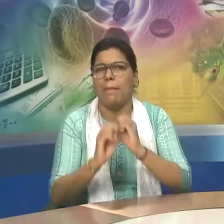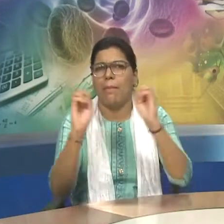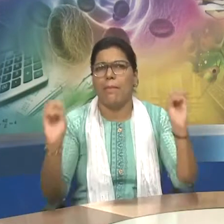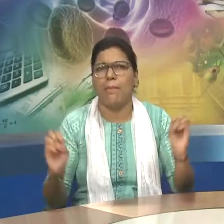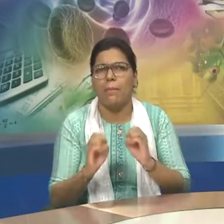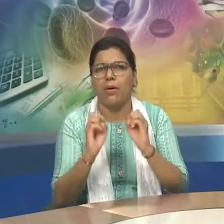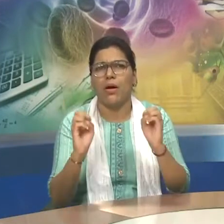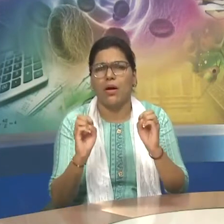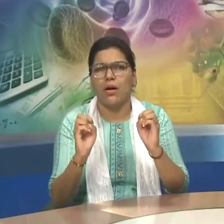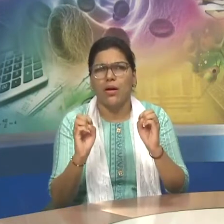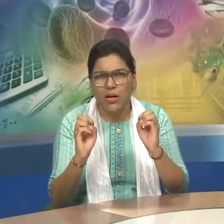inescapable.